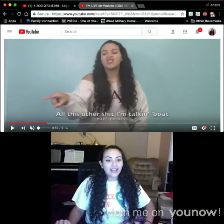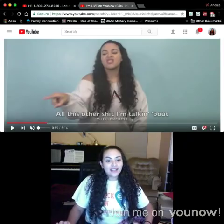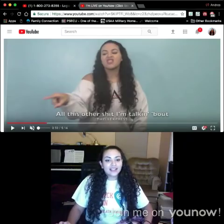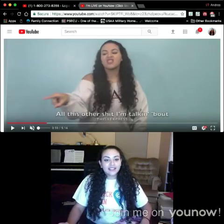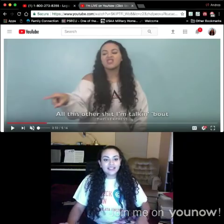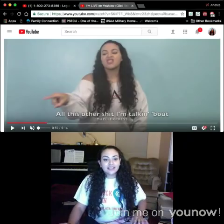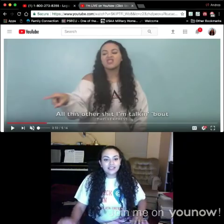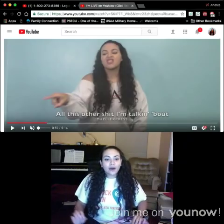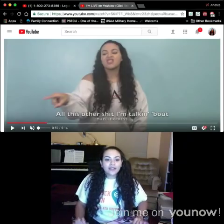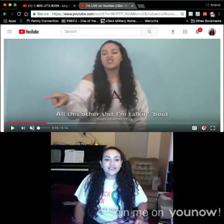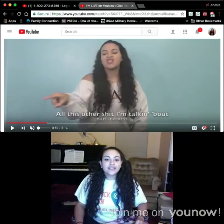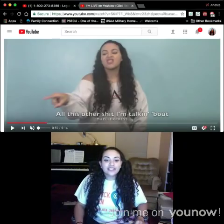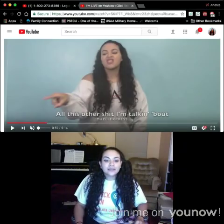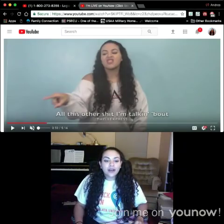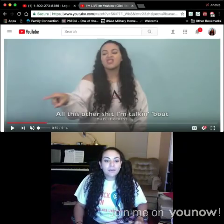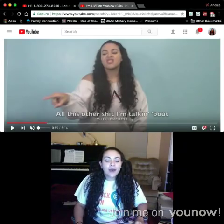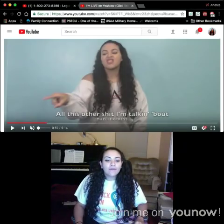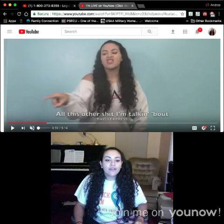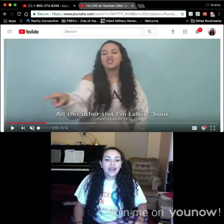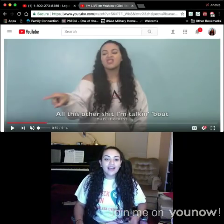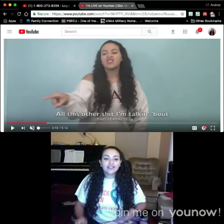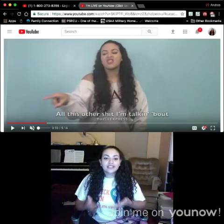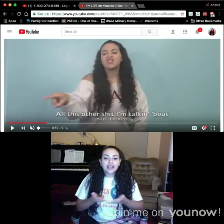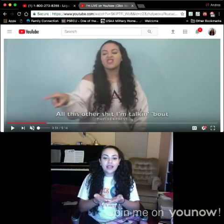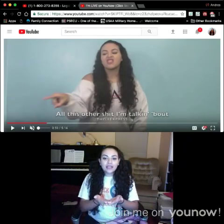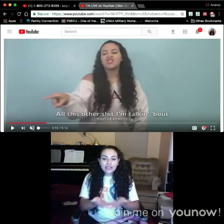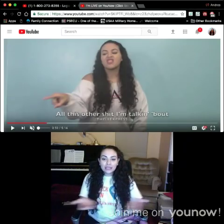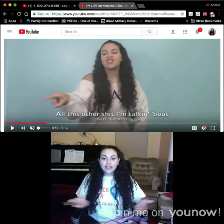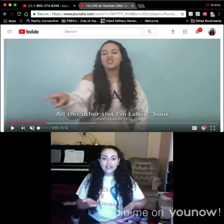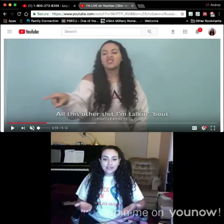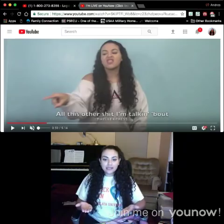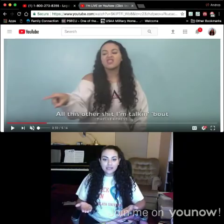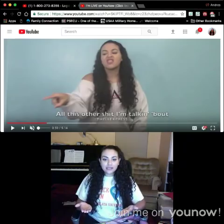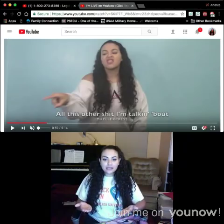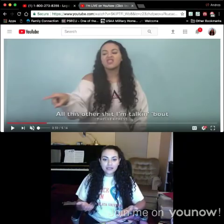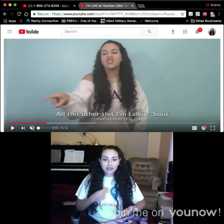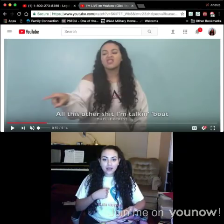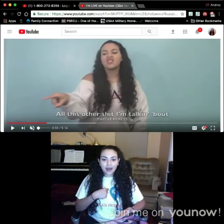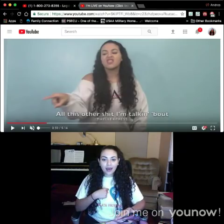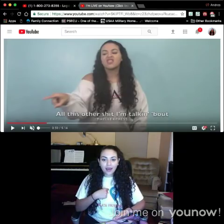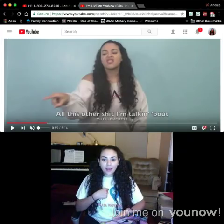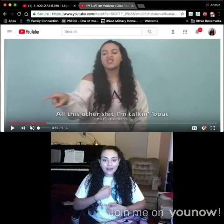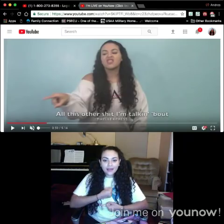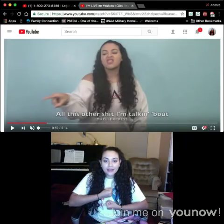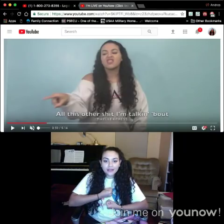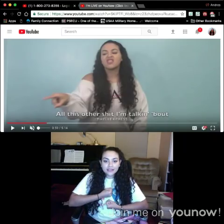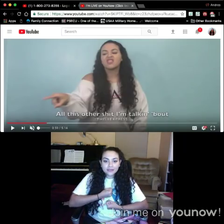Okay, so all this little shit I'm talking about, for that I just signed this.